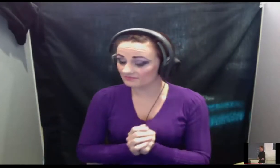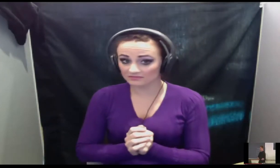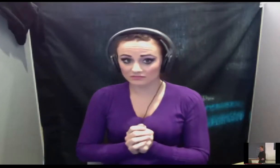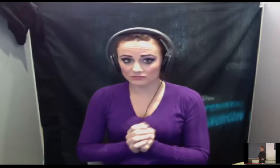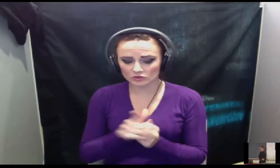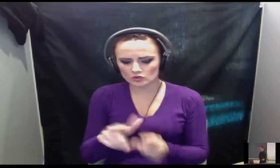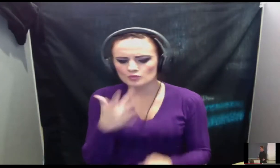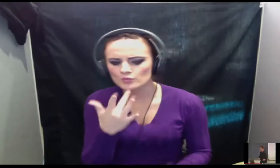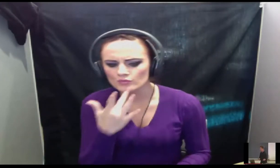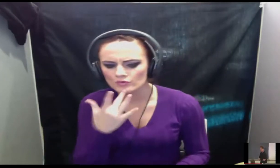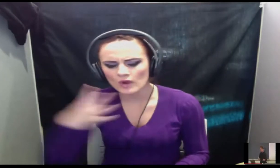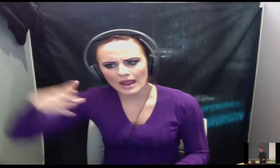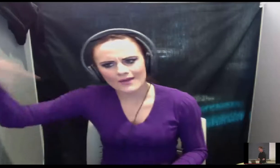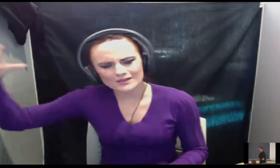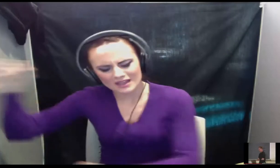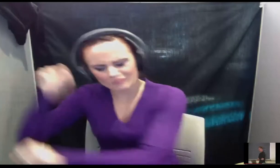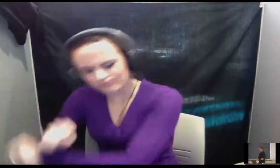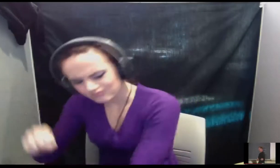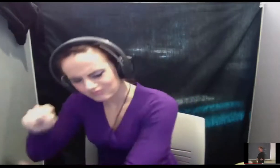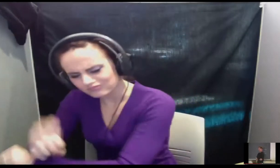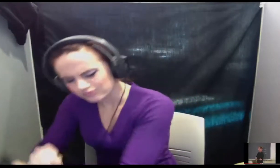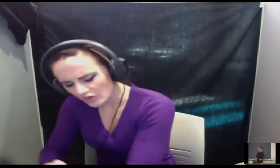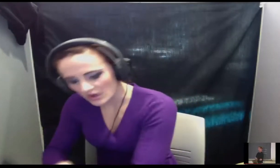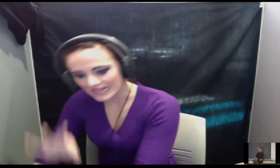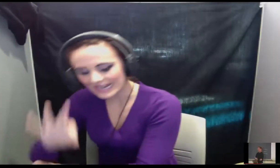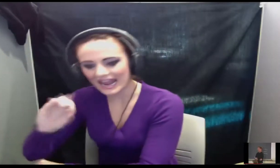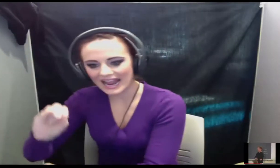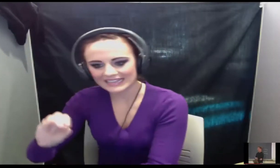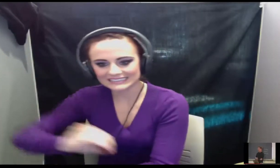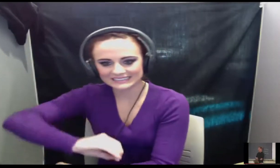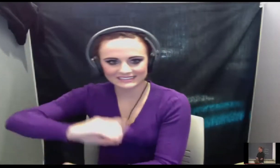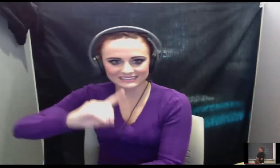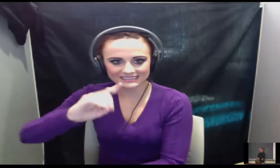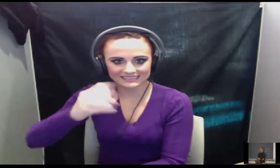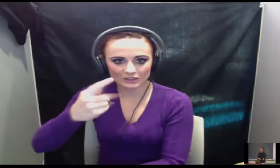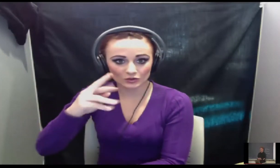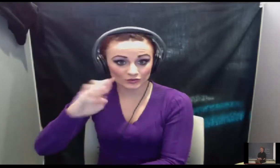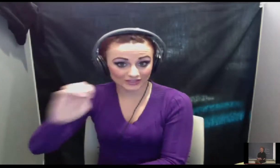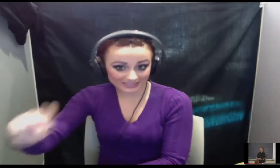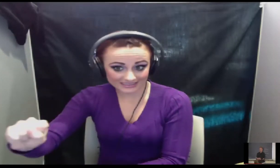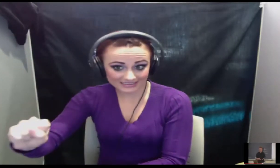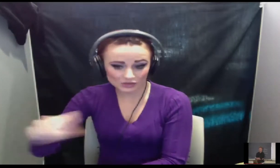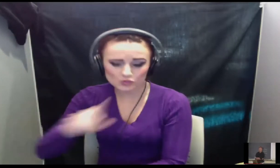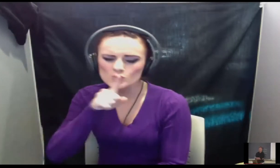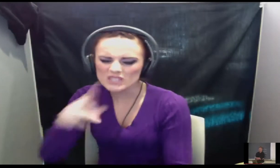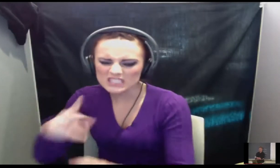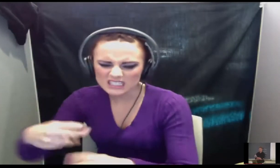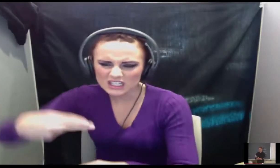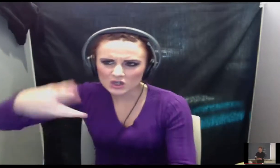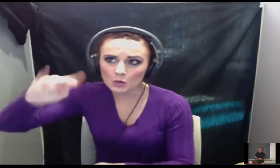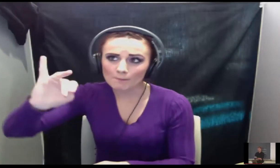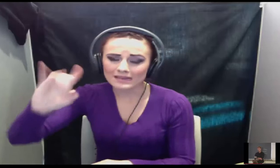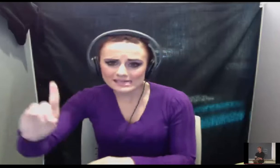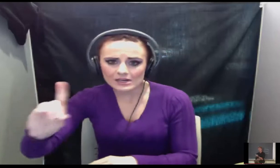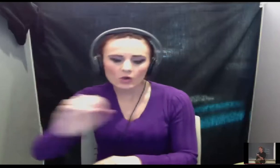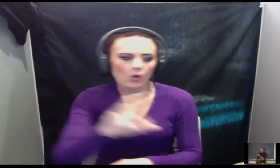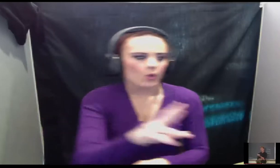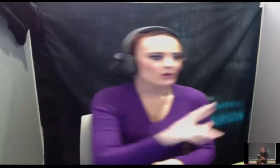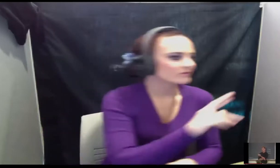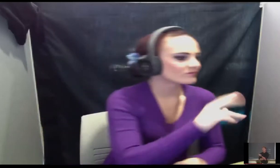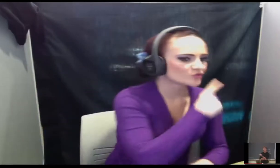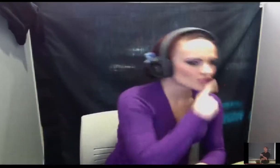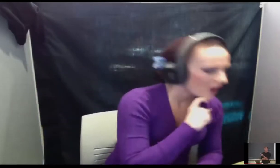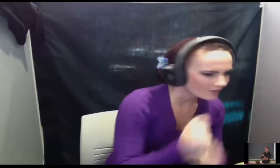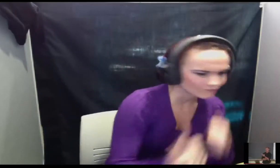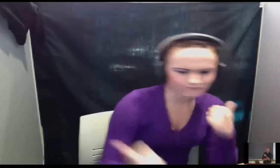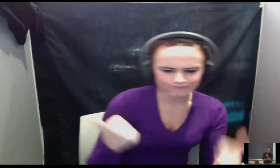the yard on a day that's 90 degrees and very humid, or a day that's 90 degrees and not very humid? Okay. Gets sticky,